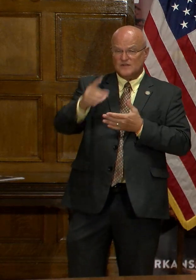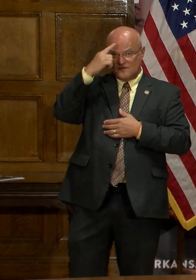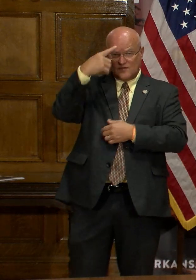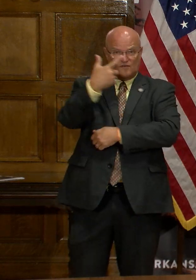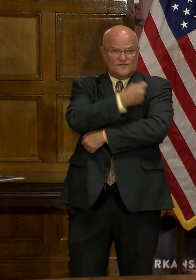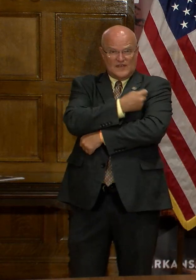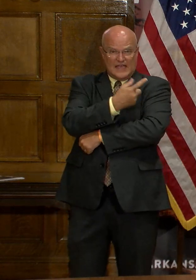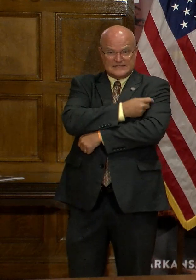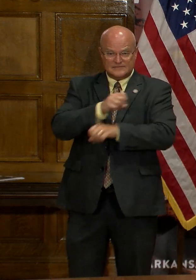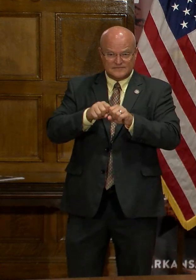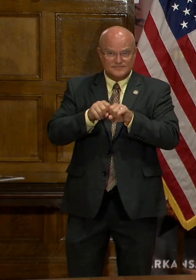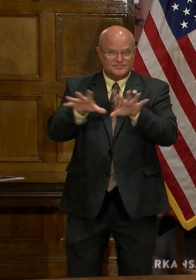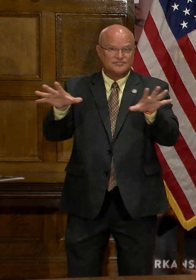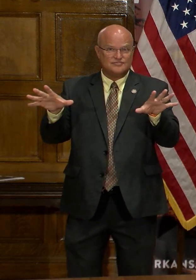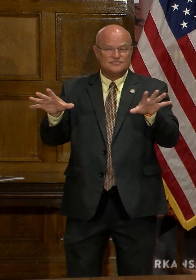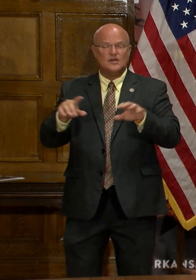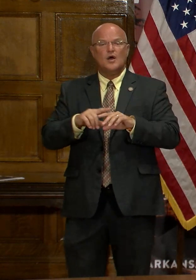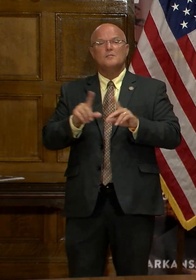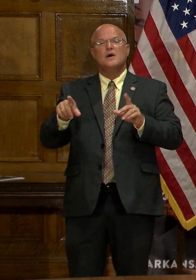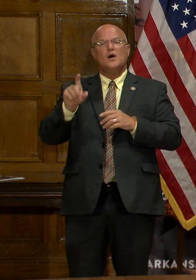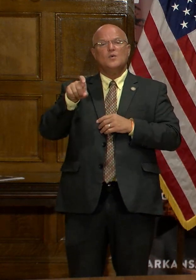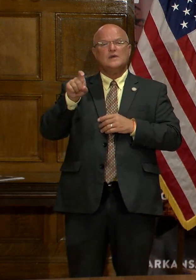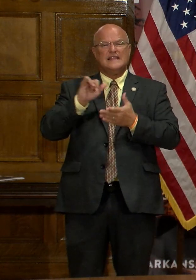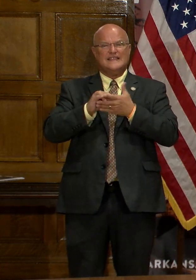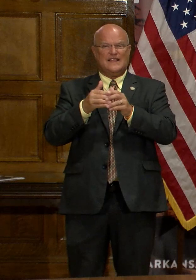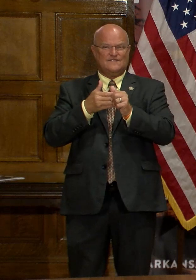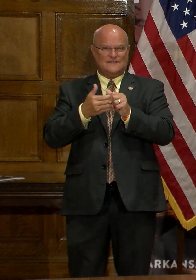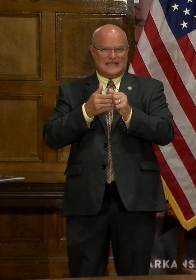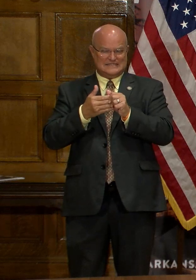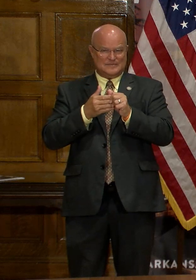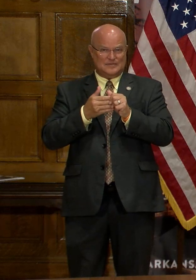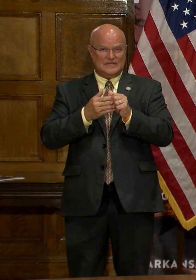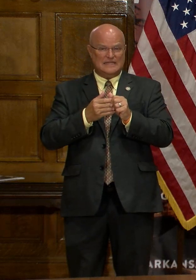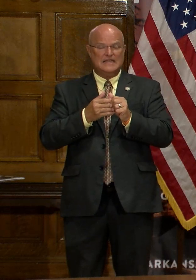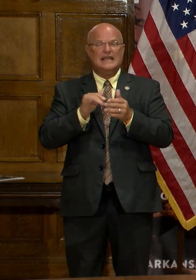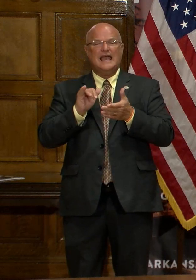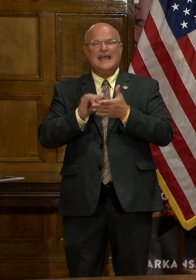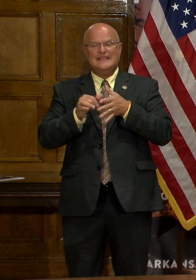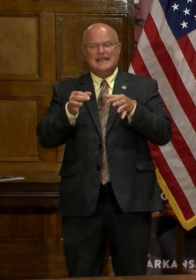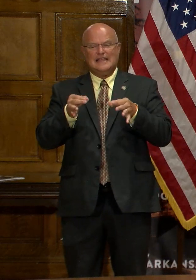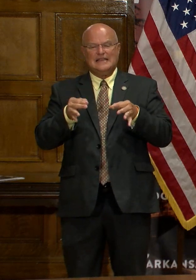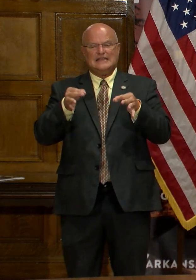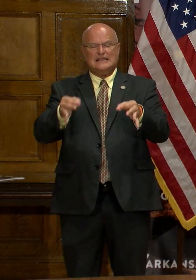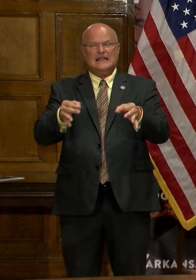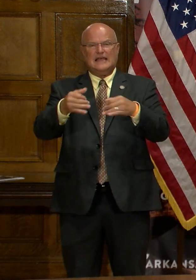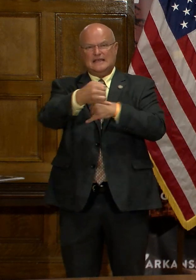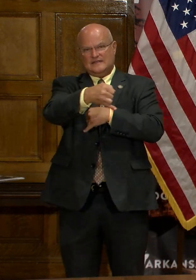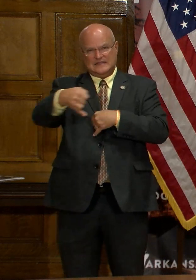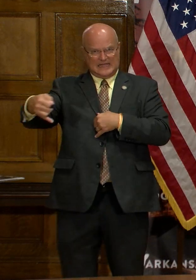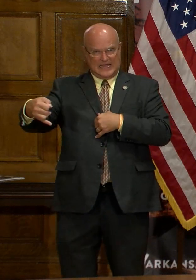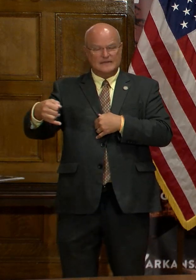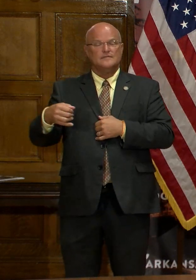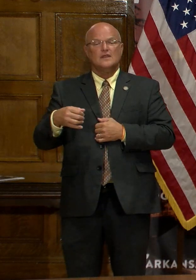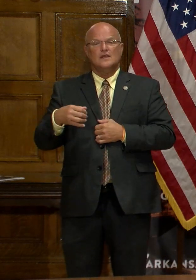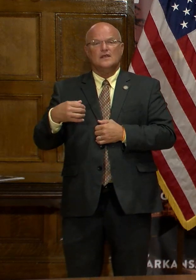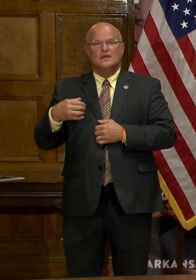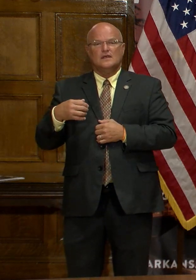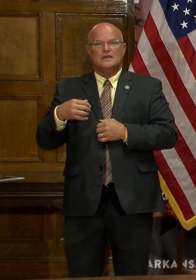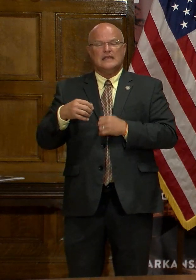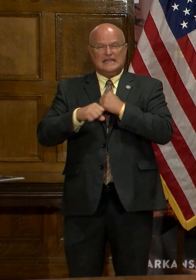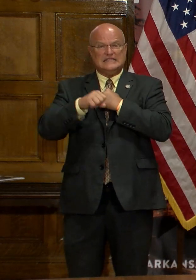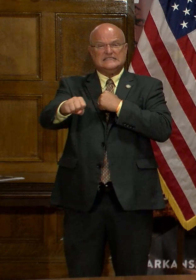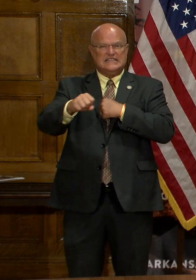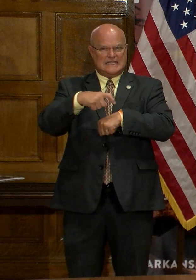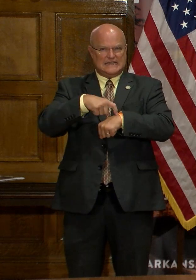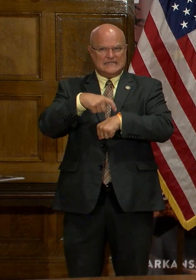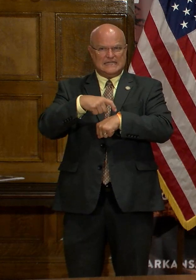vaccine distribution, but we need that flexibility and that delay in terms of this